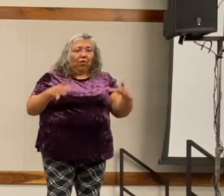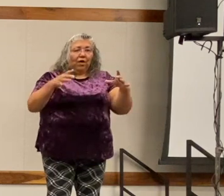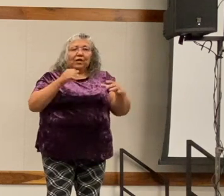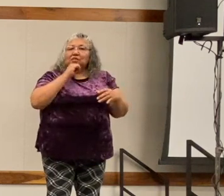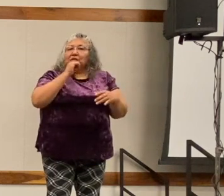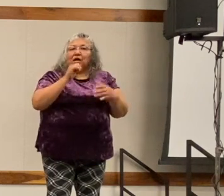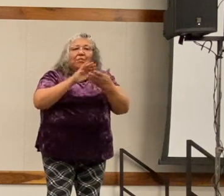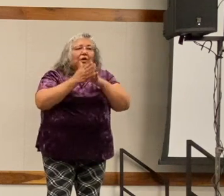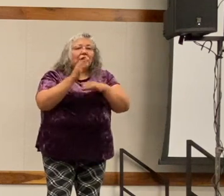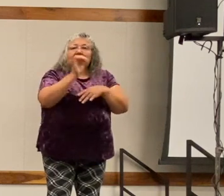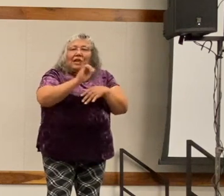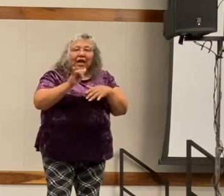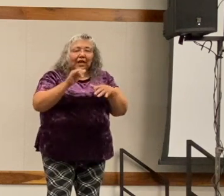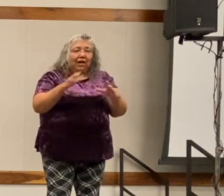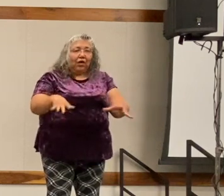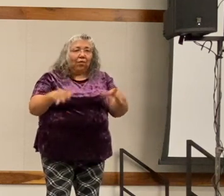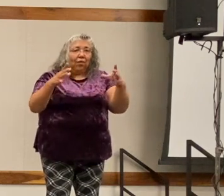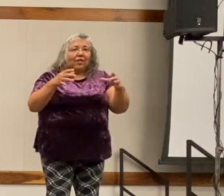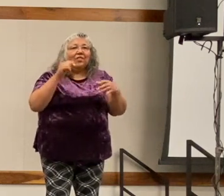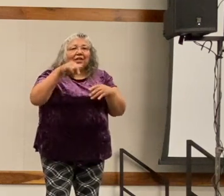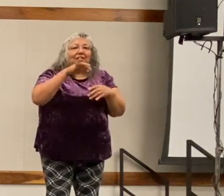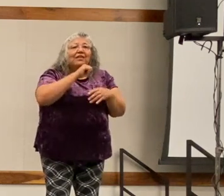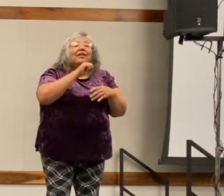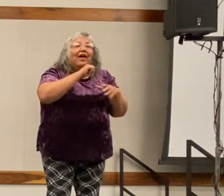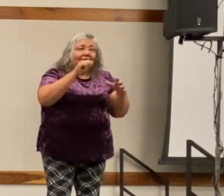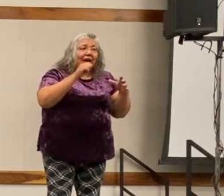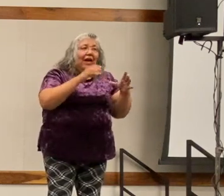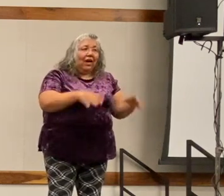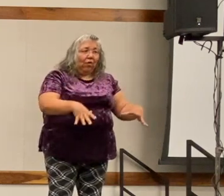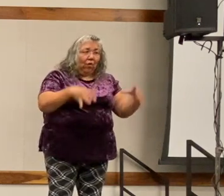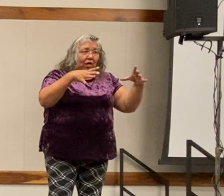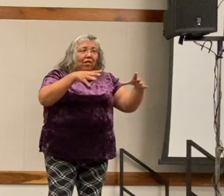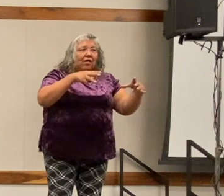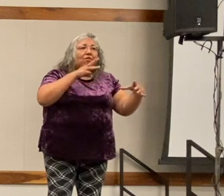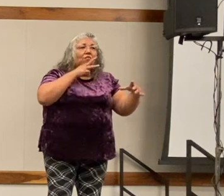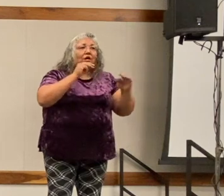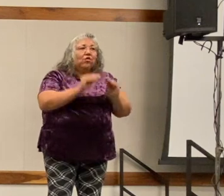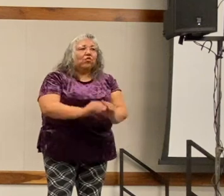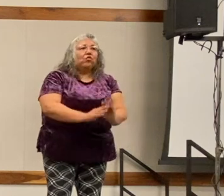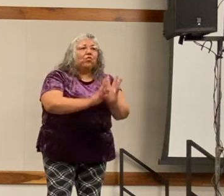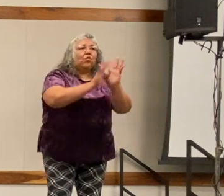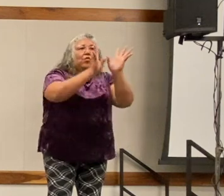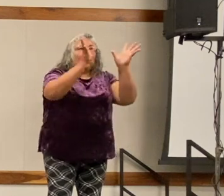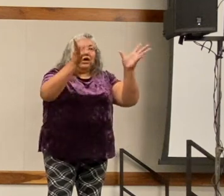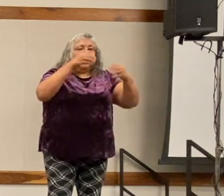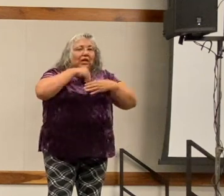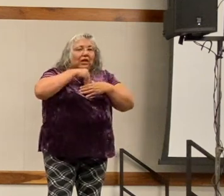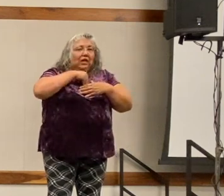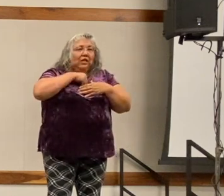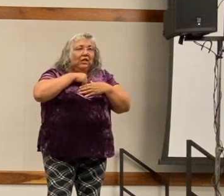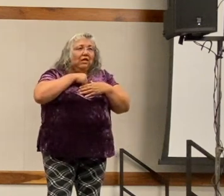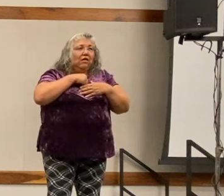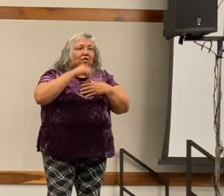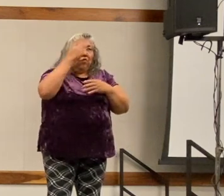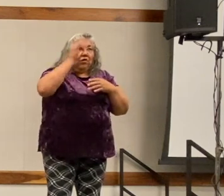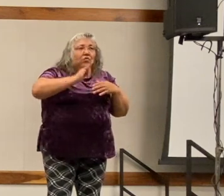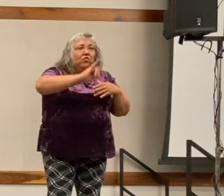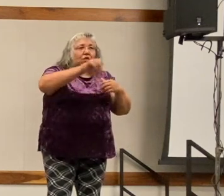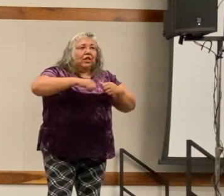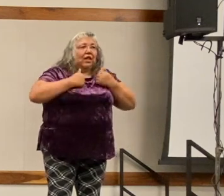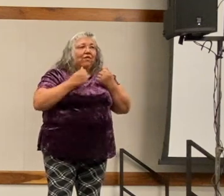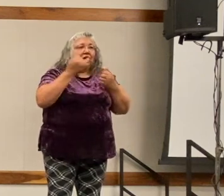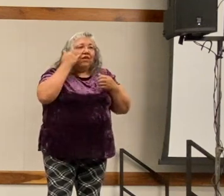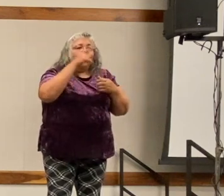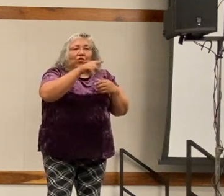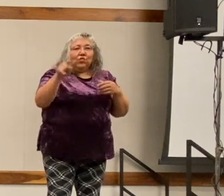to become like a well. It is a well of water springing up in him for eternal life. And if